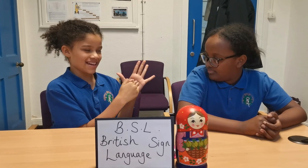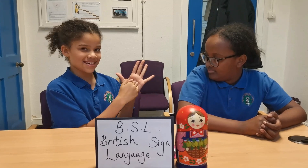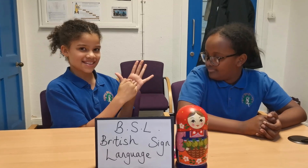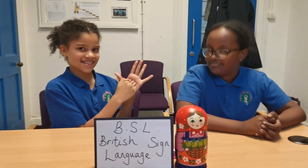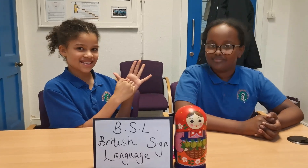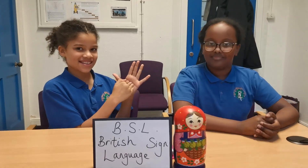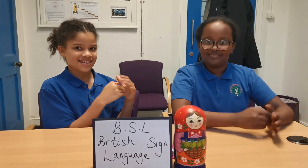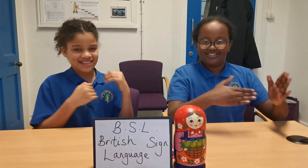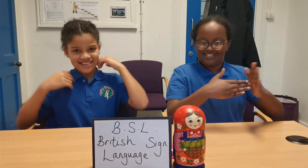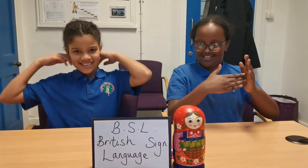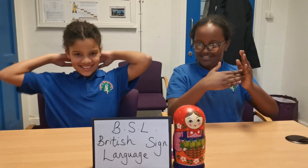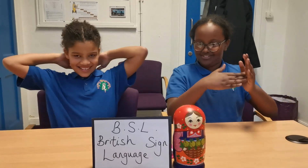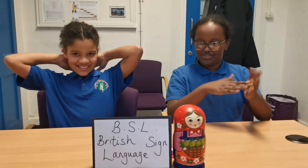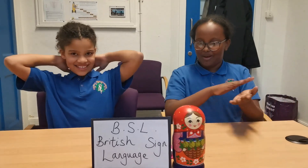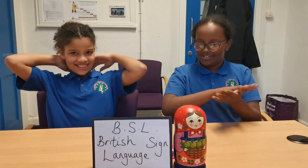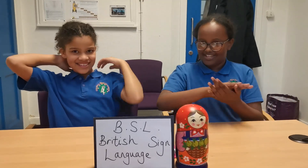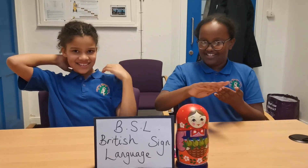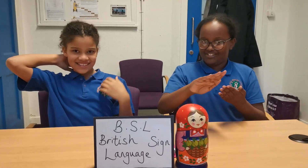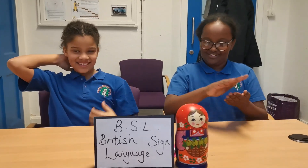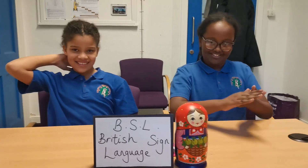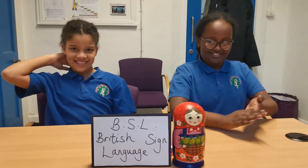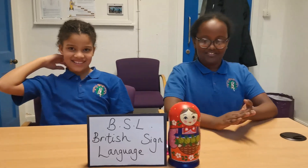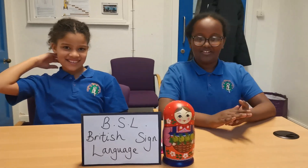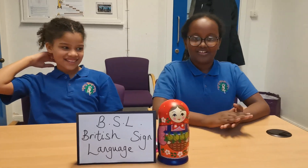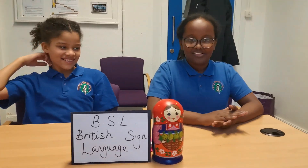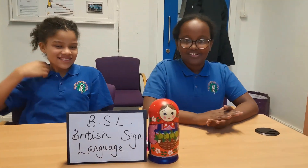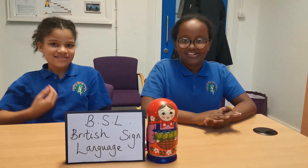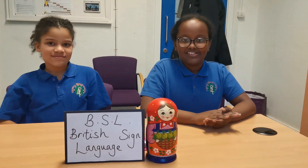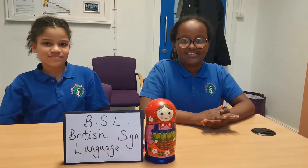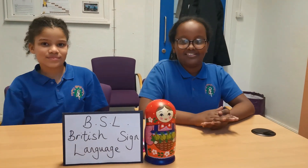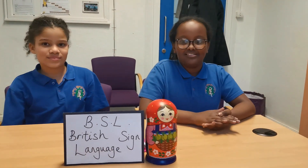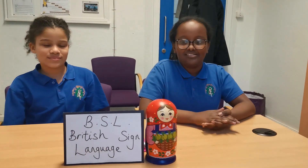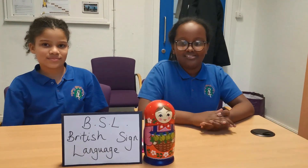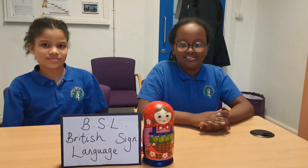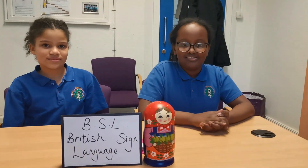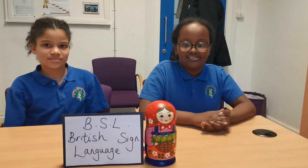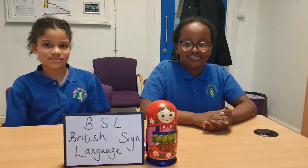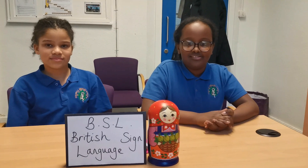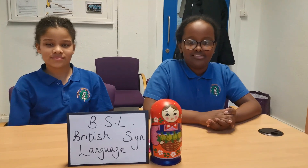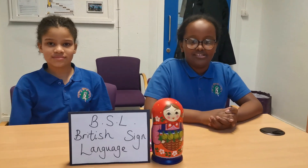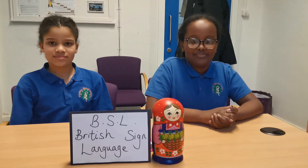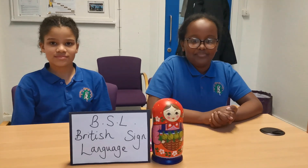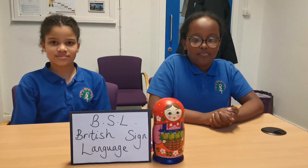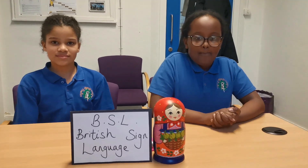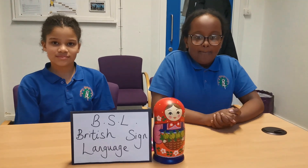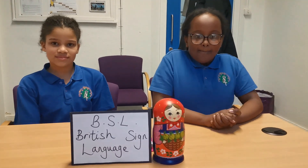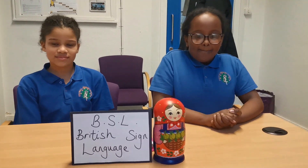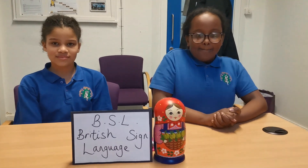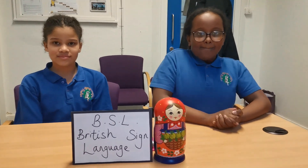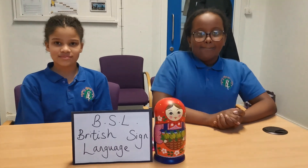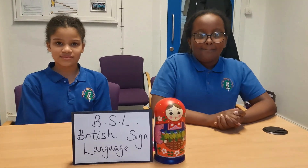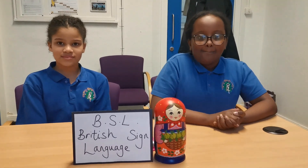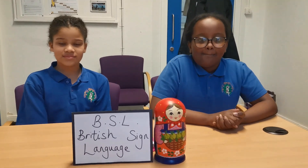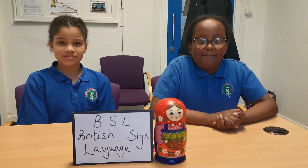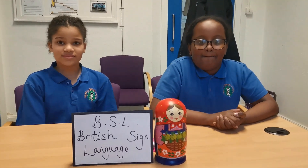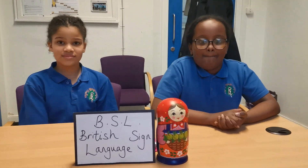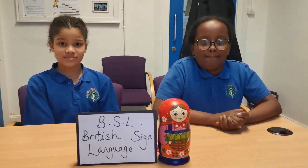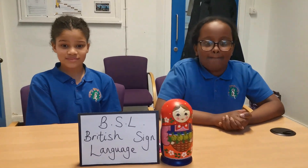Z. Brilliant. Niamh, My page. I've got another question for you, Niamh. Do you have any friends who also have